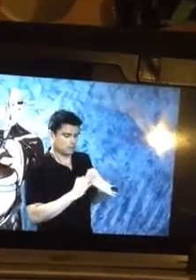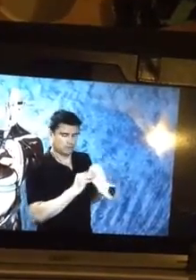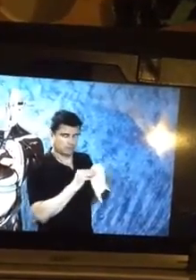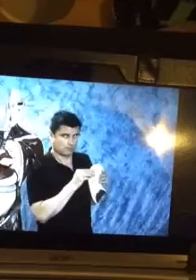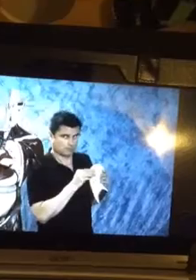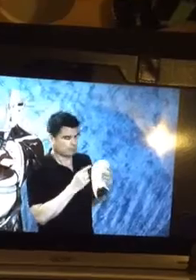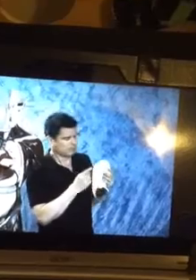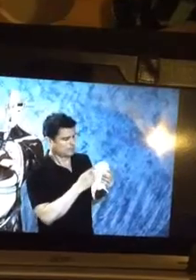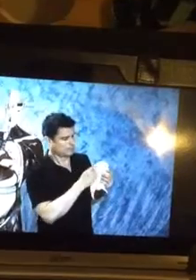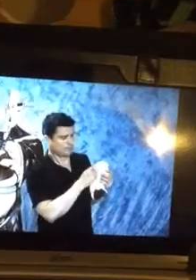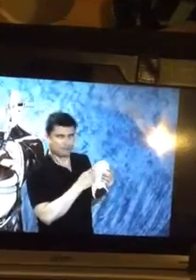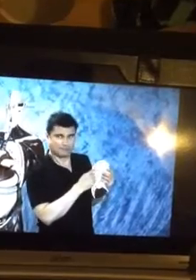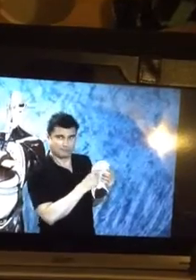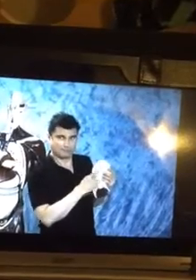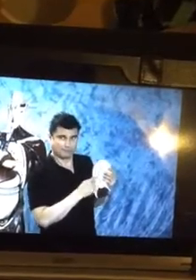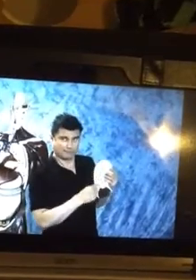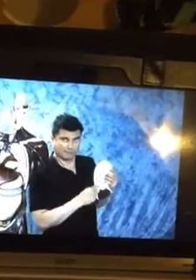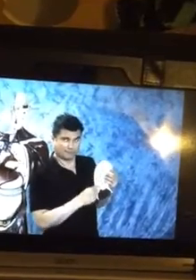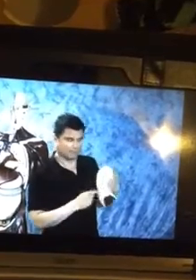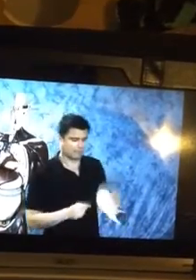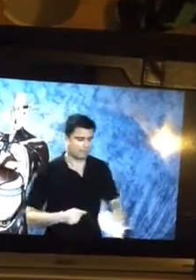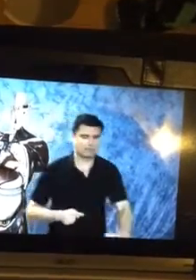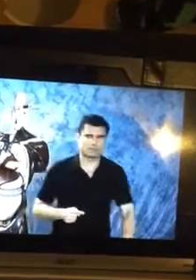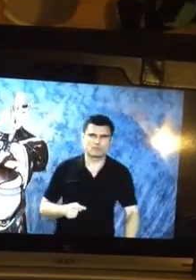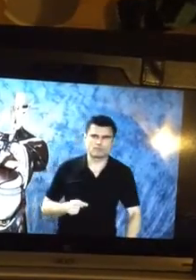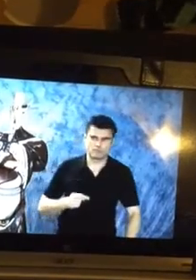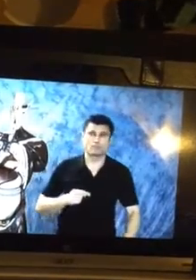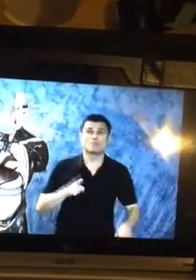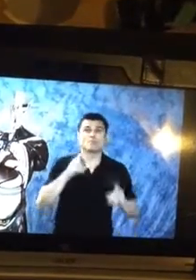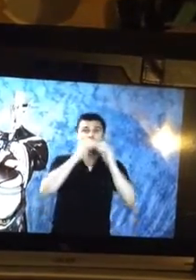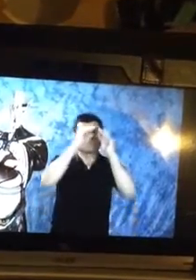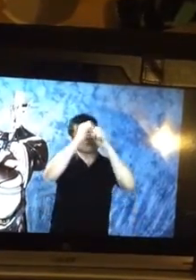As you can see here, all of these holes in here.